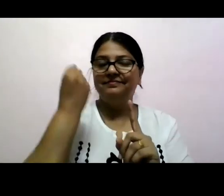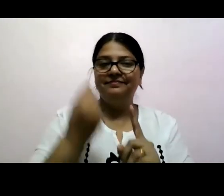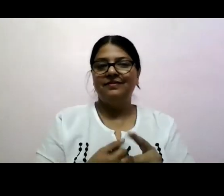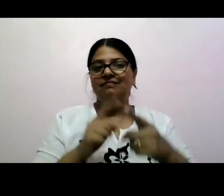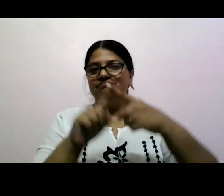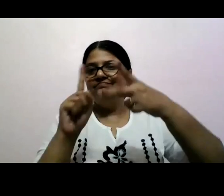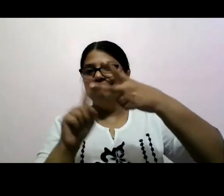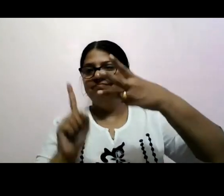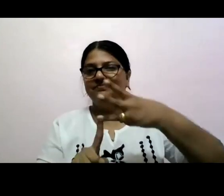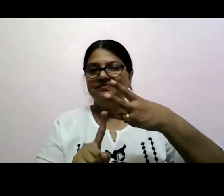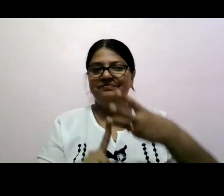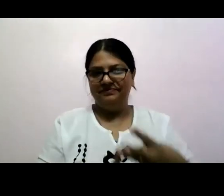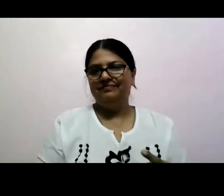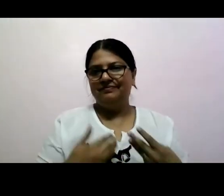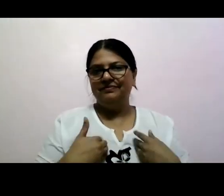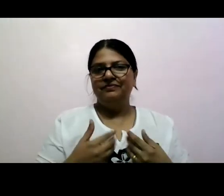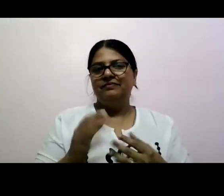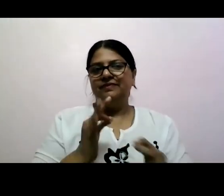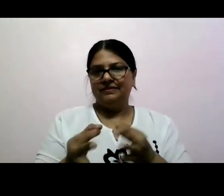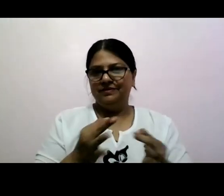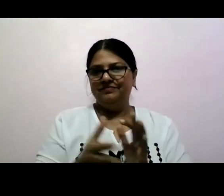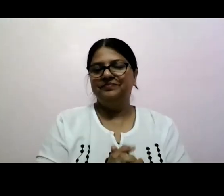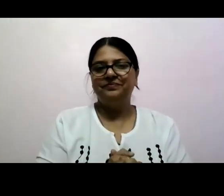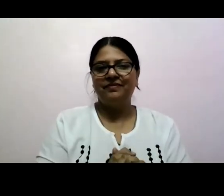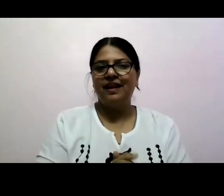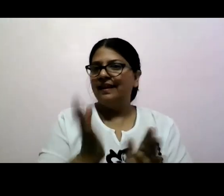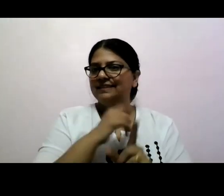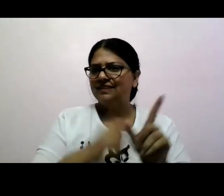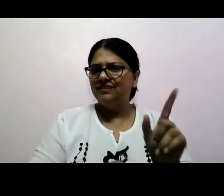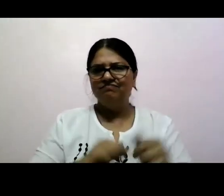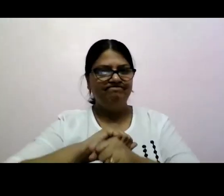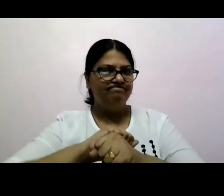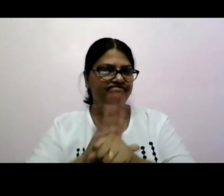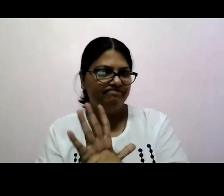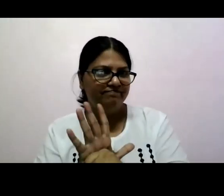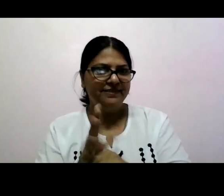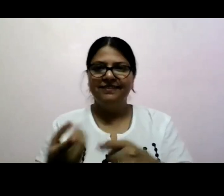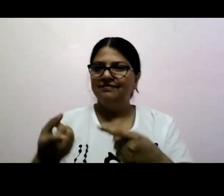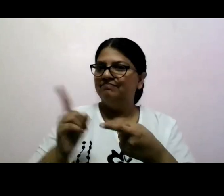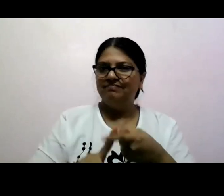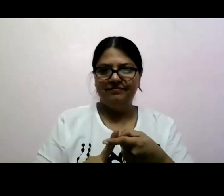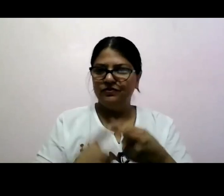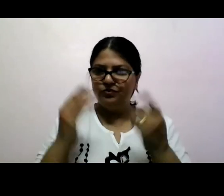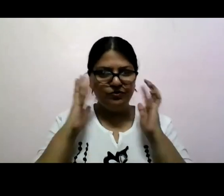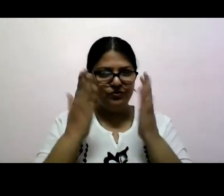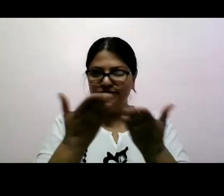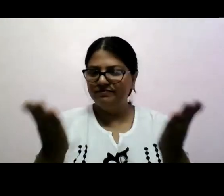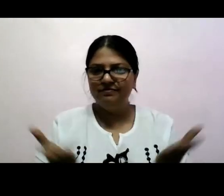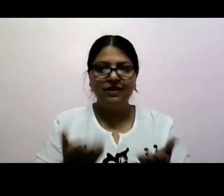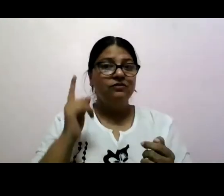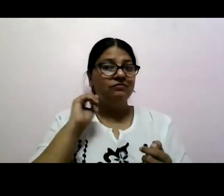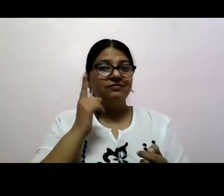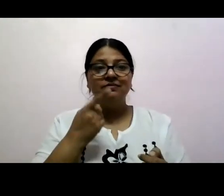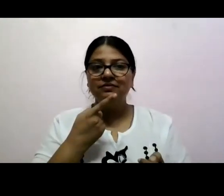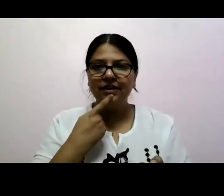community. Also, we have a couple of accomplishments as well. So, as you all know, it's